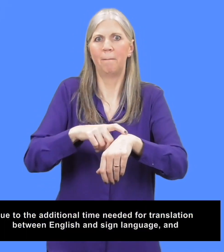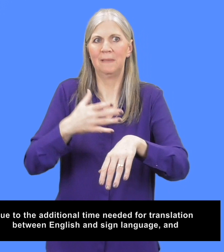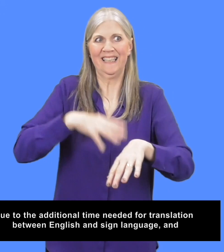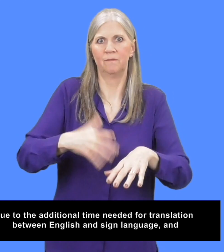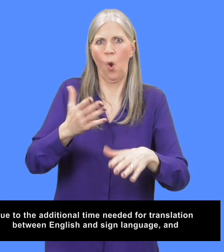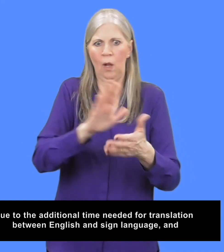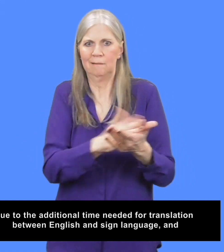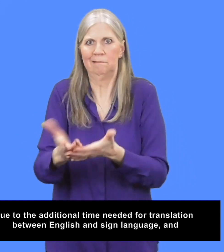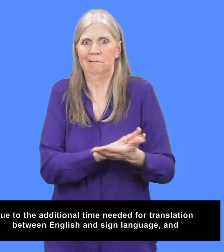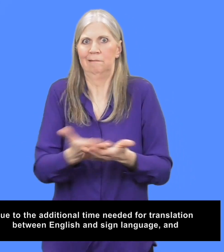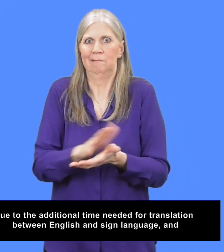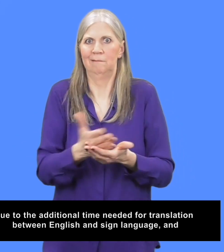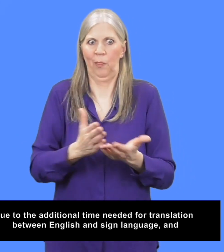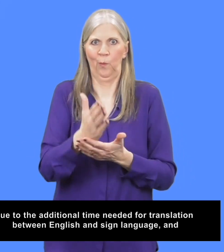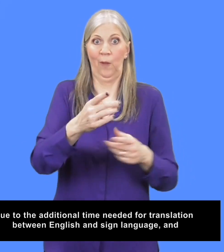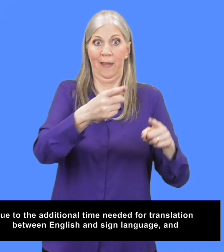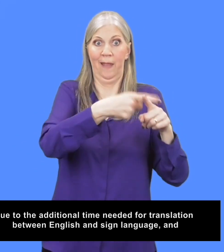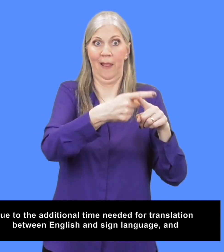between English and sign language,